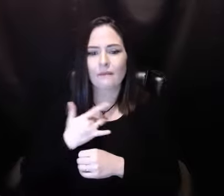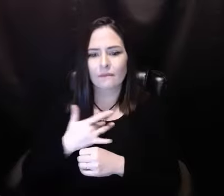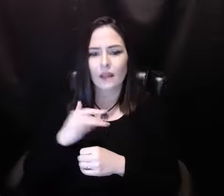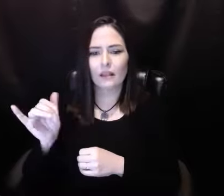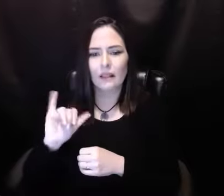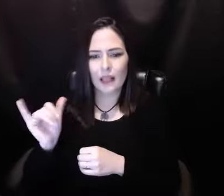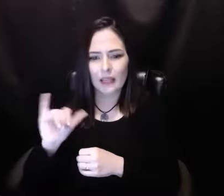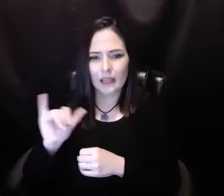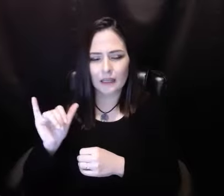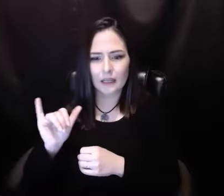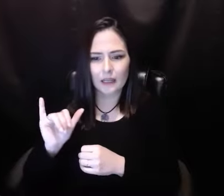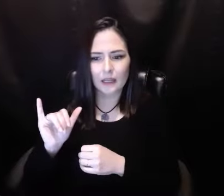I felt like,